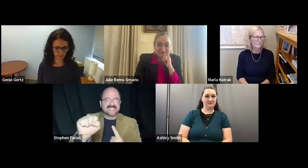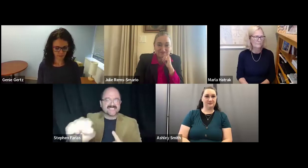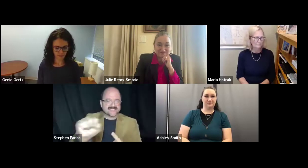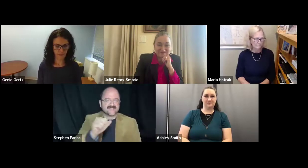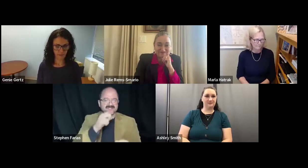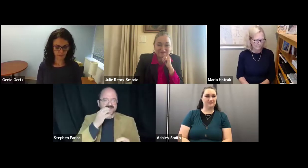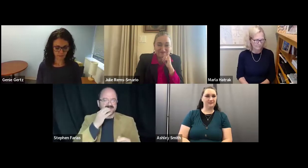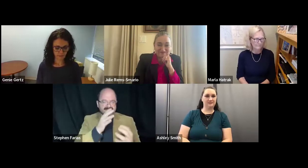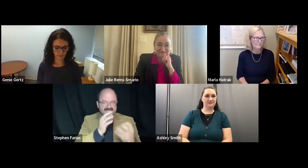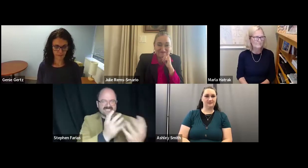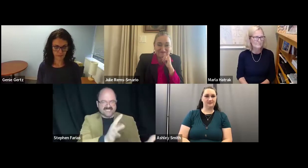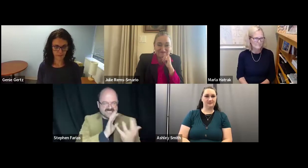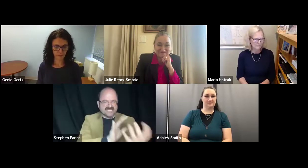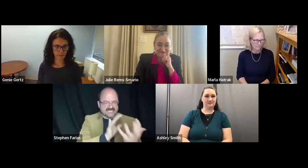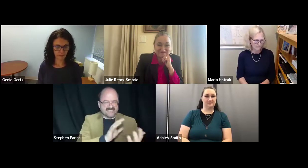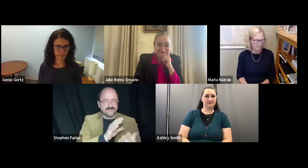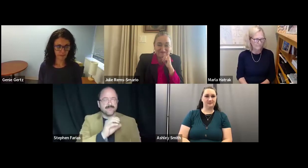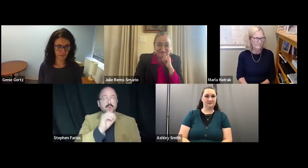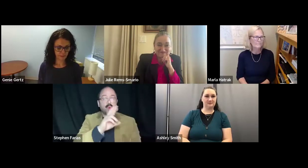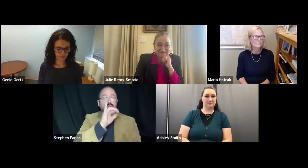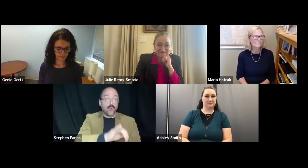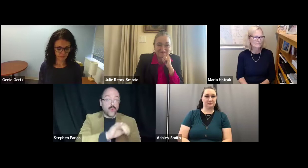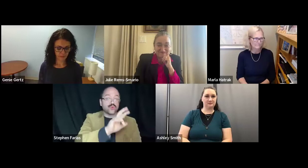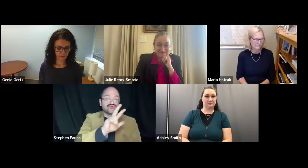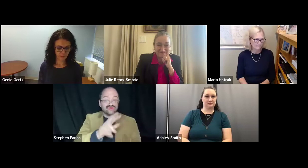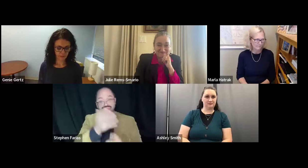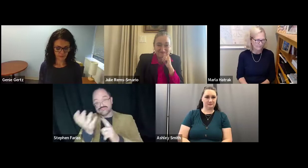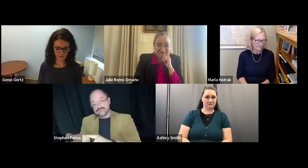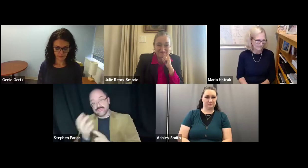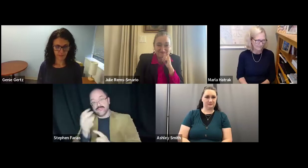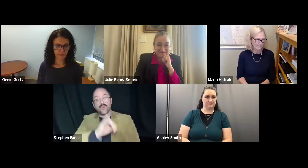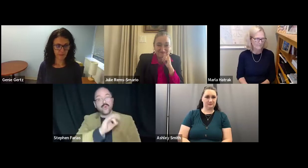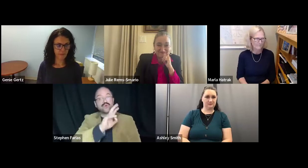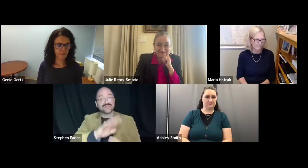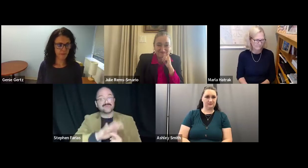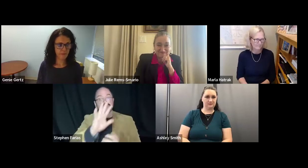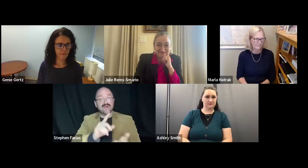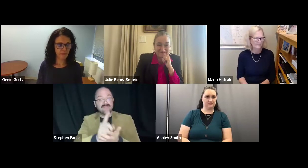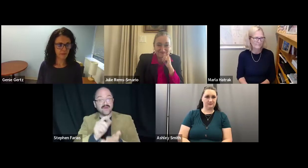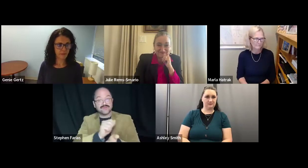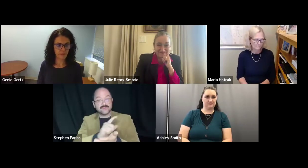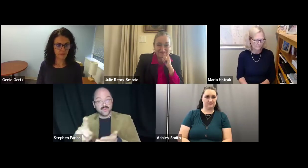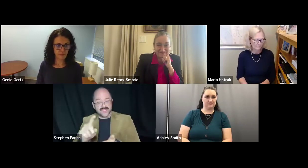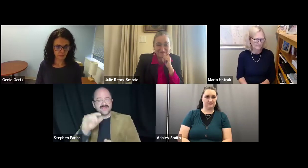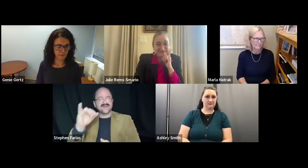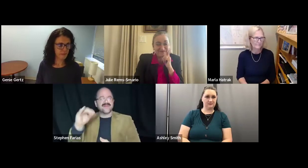developing spoken language, sounds such as the sound. Or, on the contrary, they could